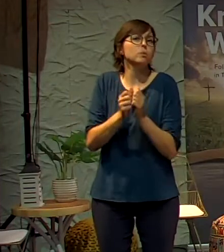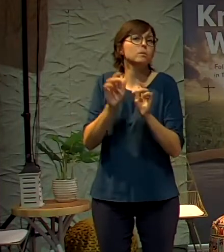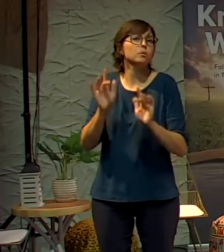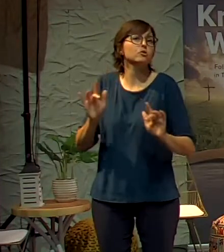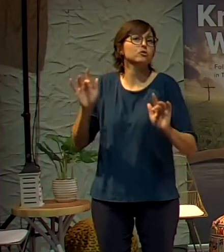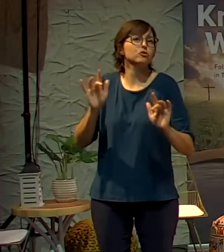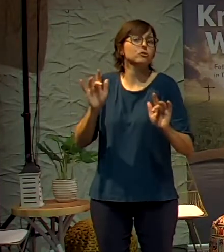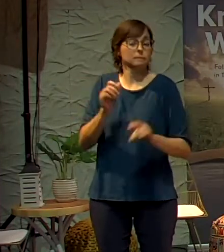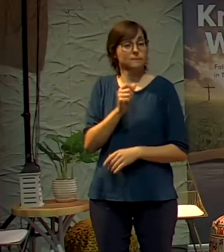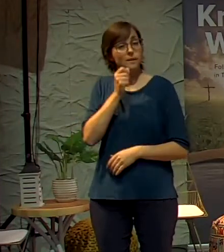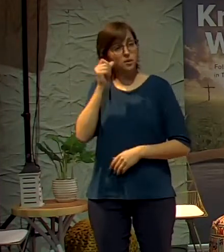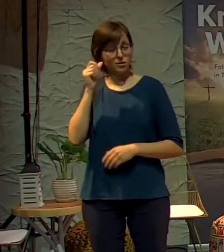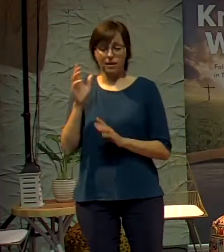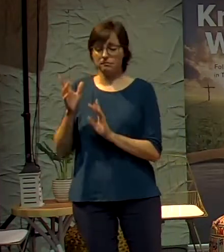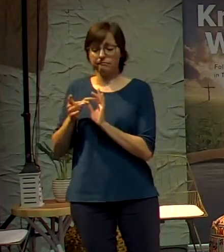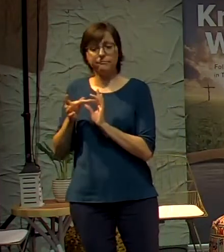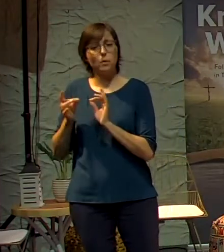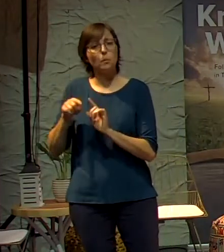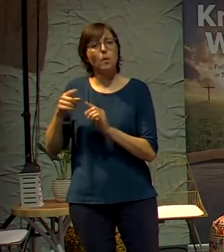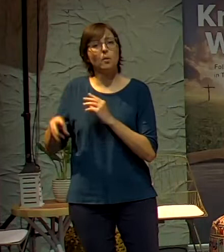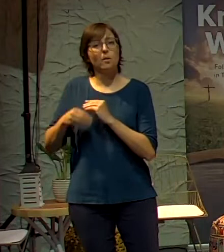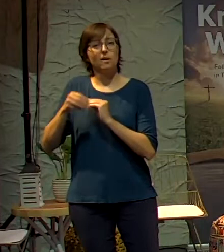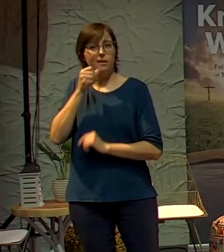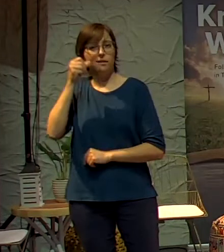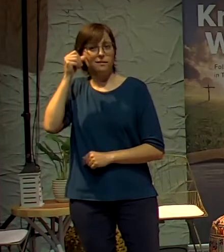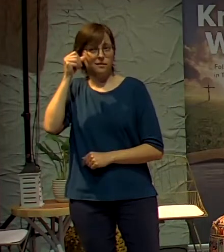we did a wedding yesterday. I'll talk about it in a second. But